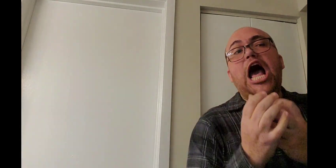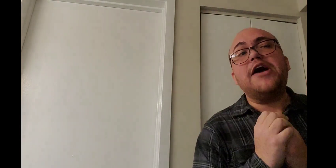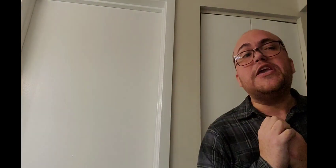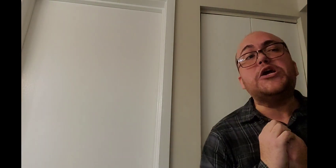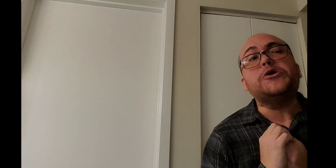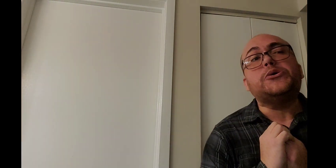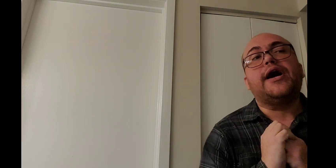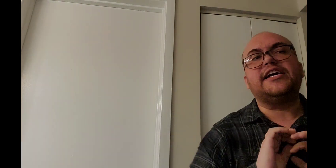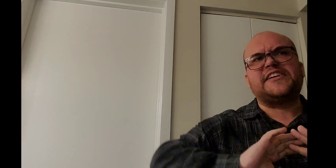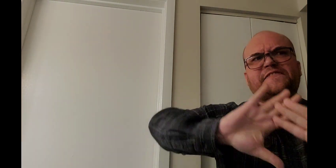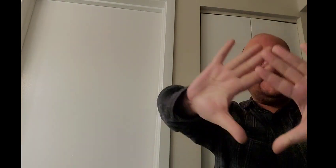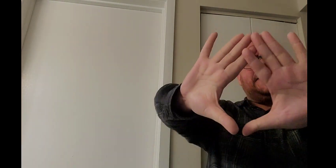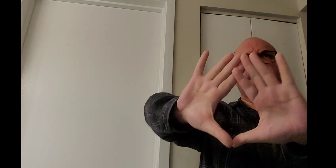love you as a friend